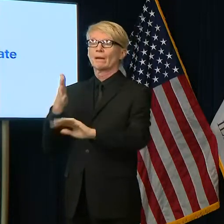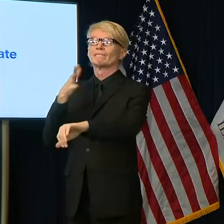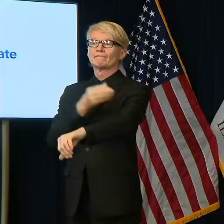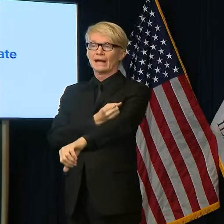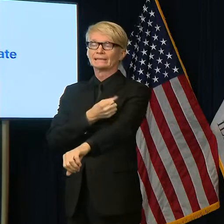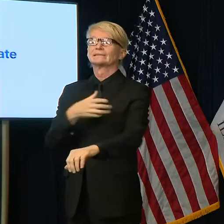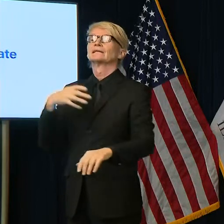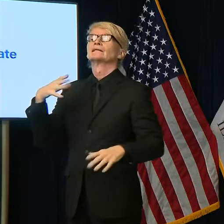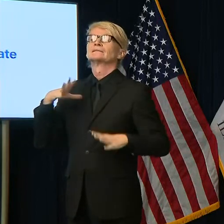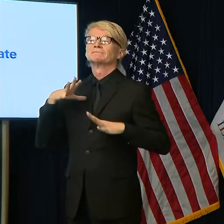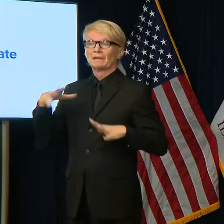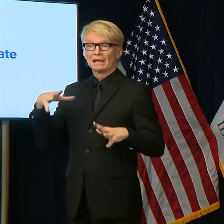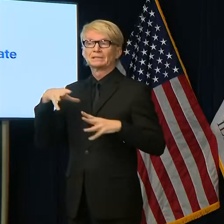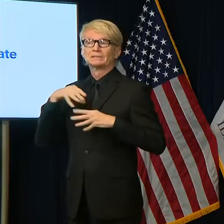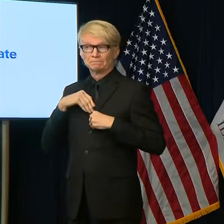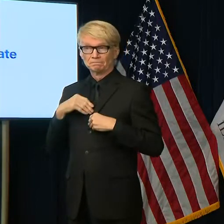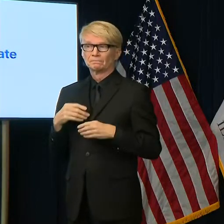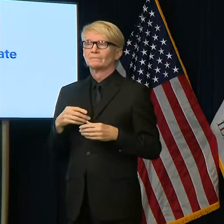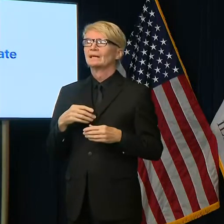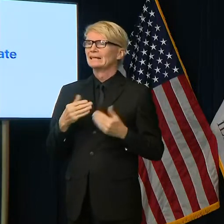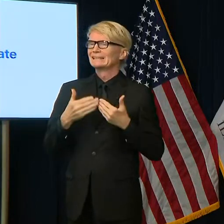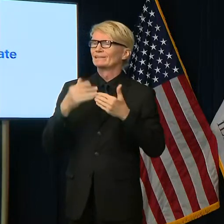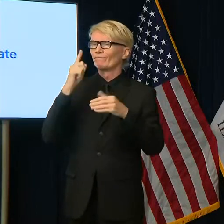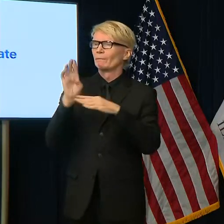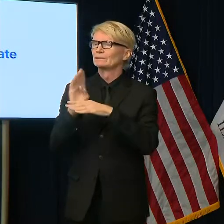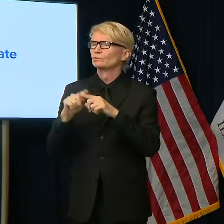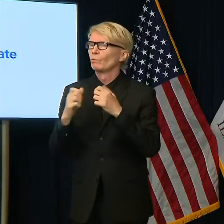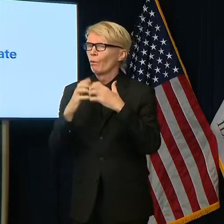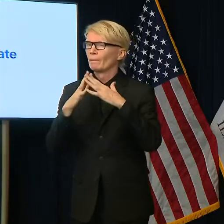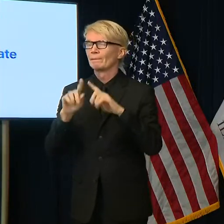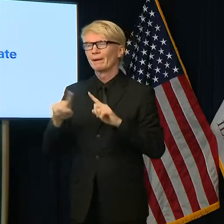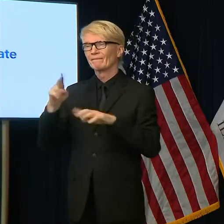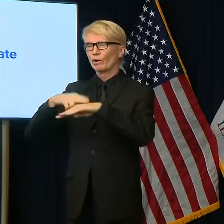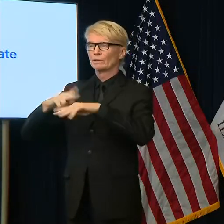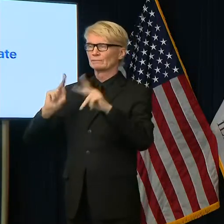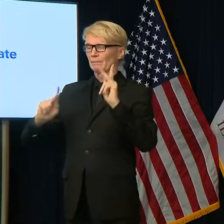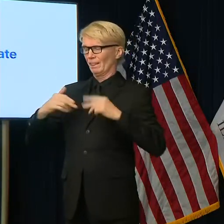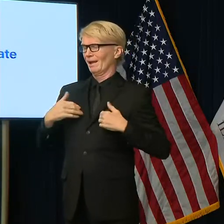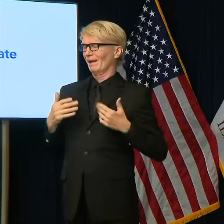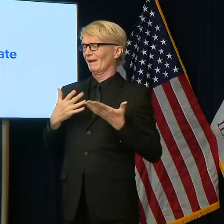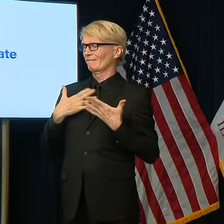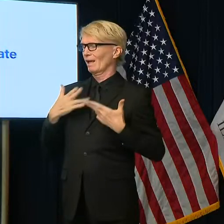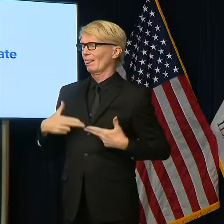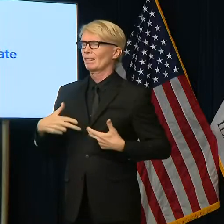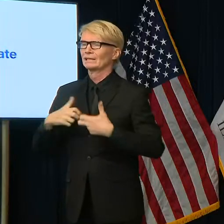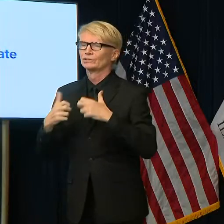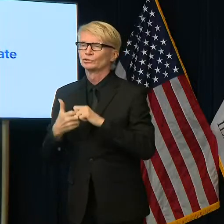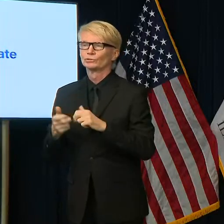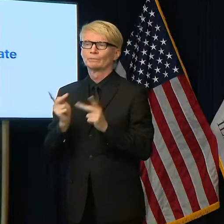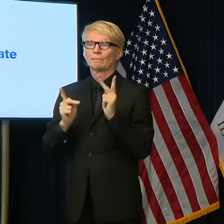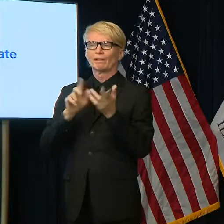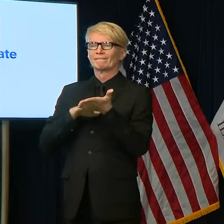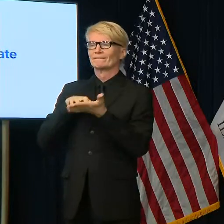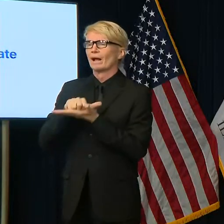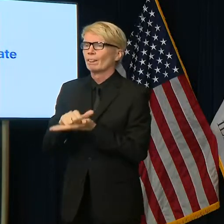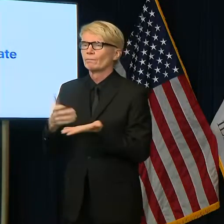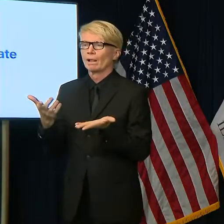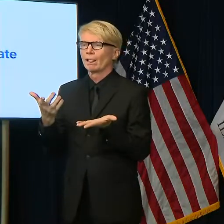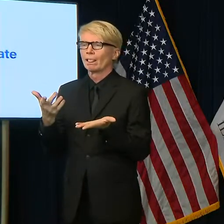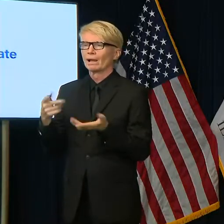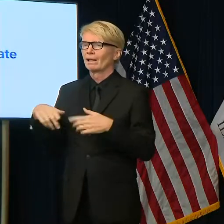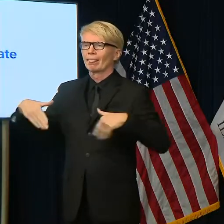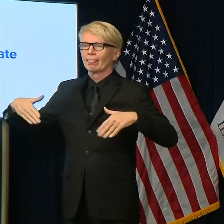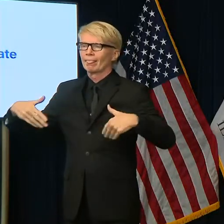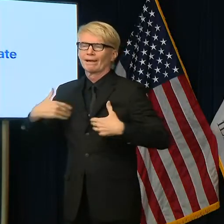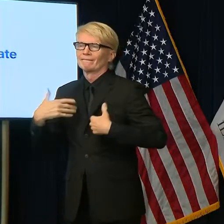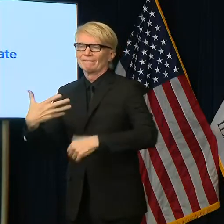to open. But there still will be people who are vulnerable and people who won't have had the vaccine, and we need to protect them. They